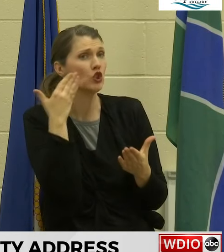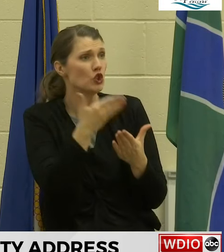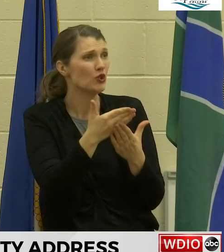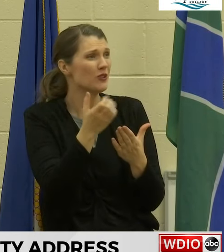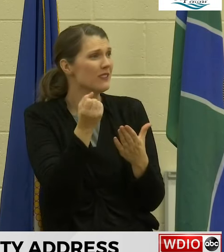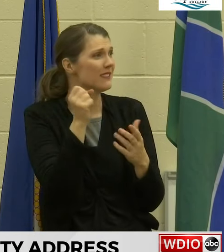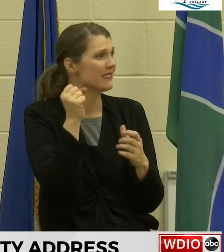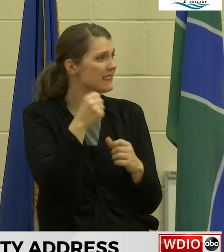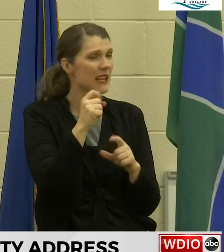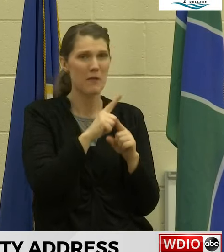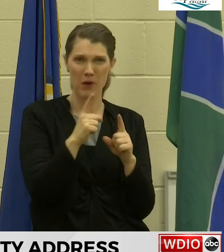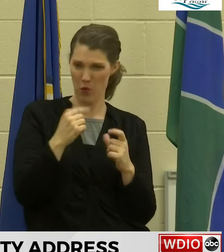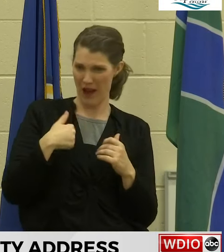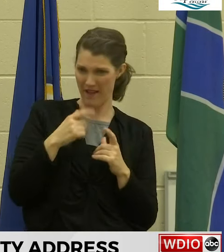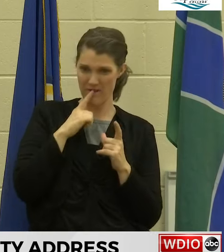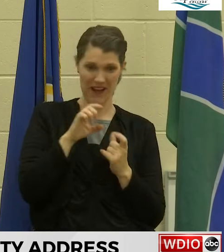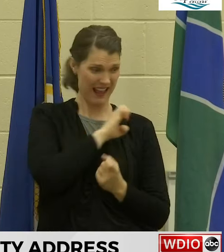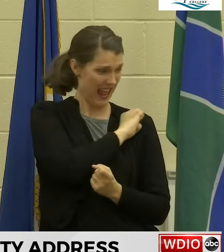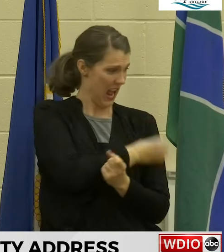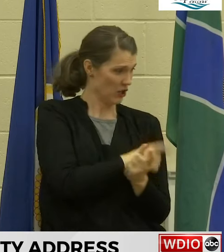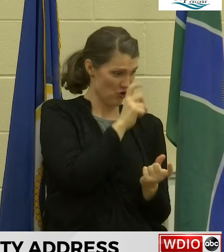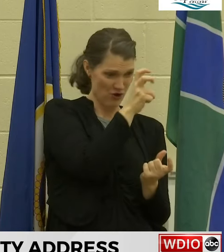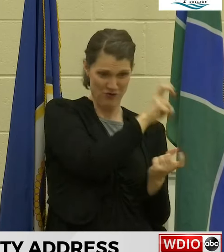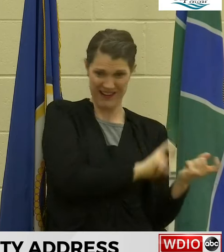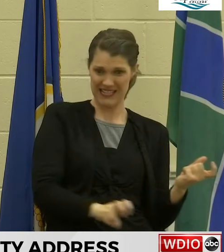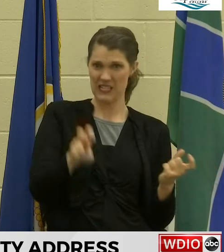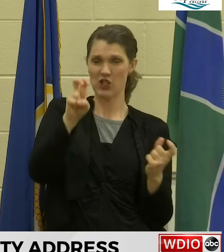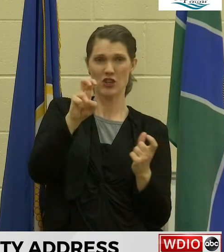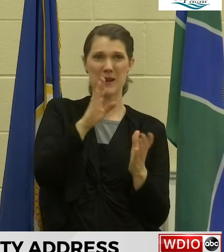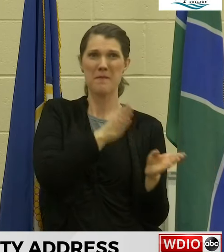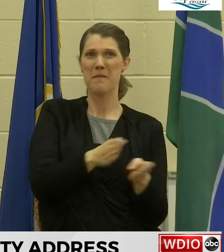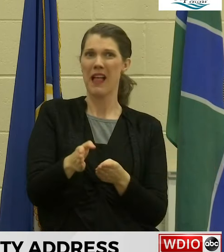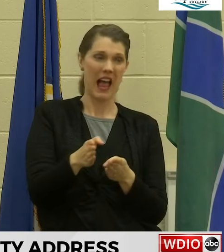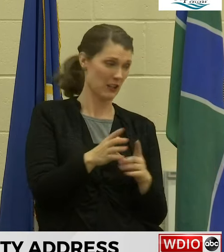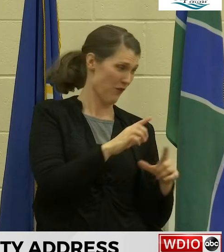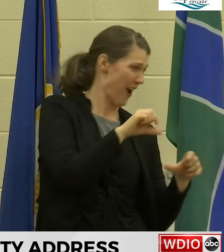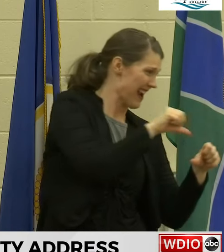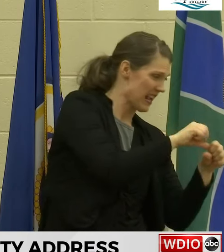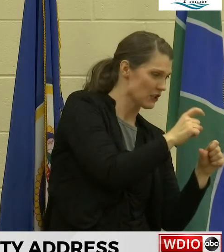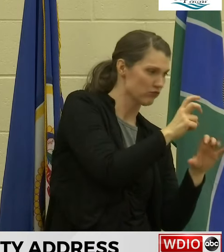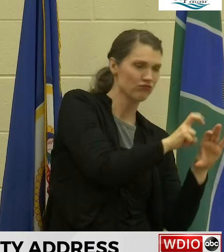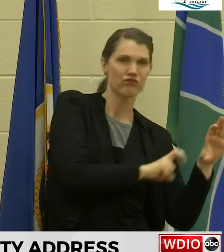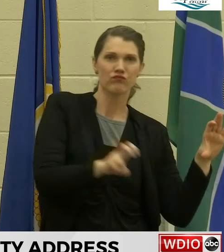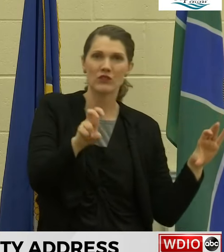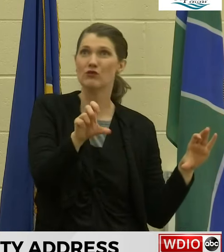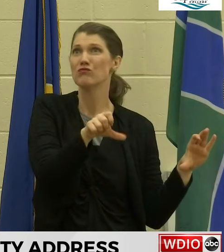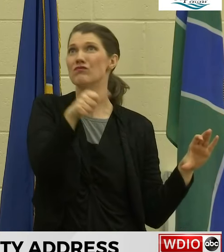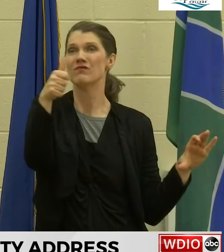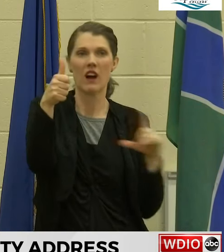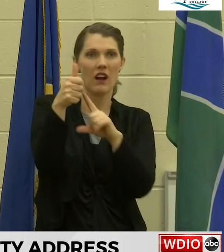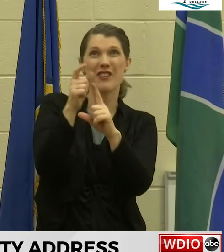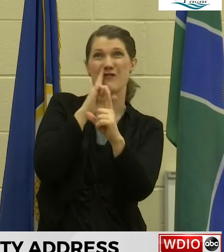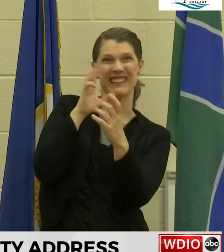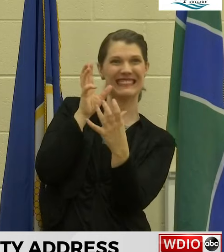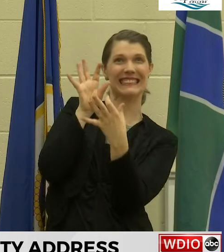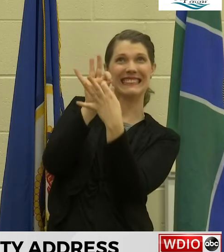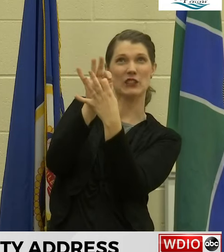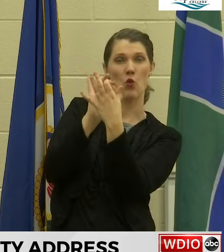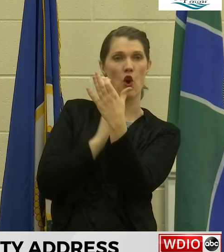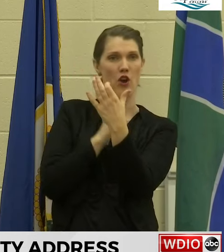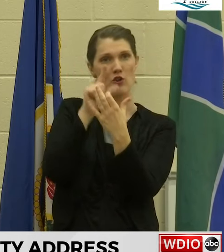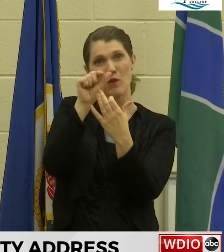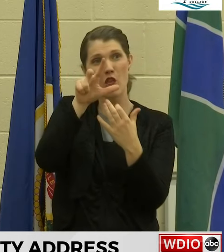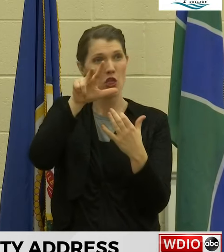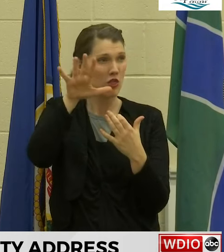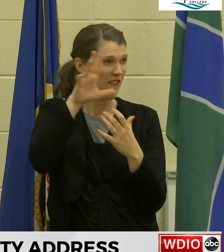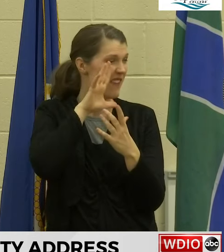a comprehensive energy transition plan, one that connects to Imagine Duluth 2035 and provides